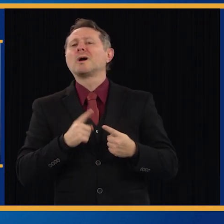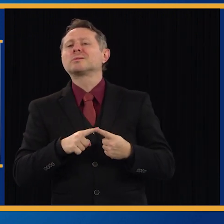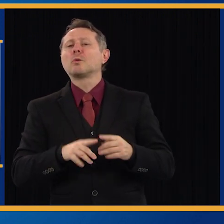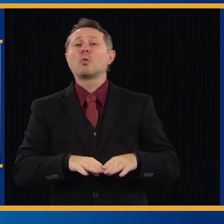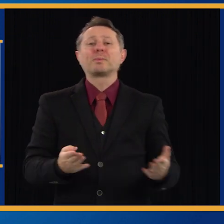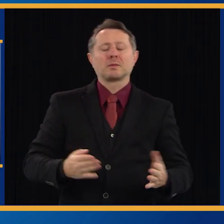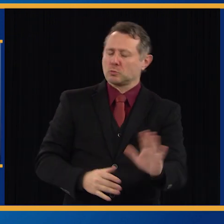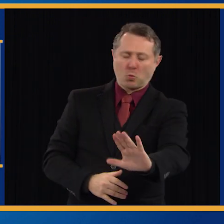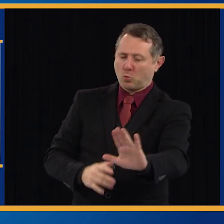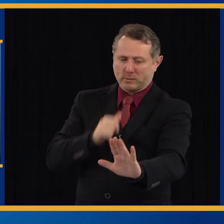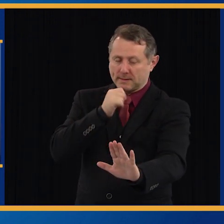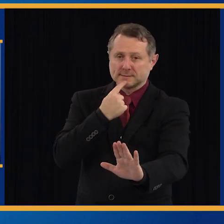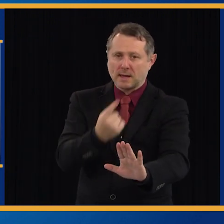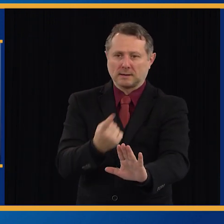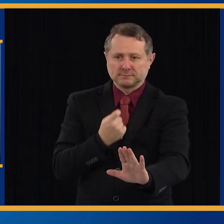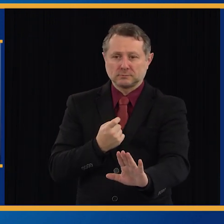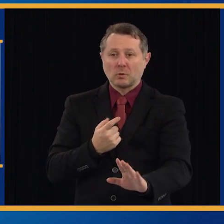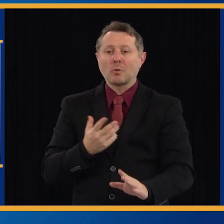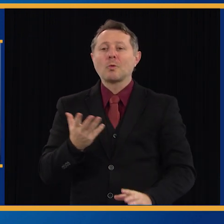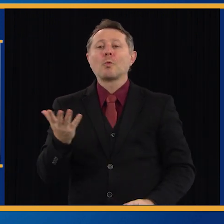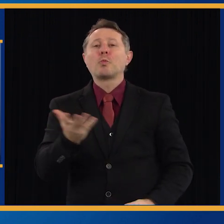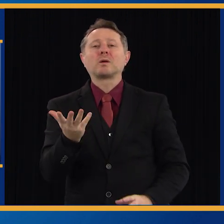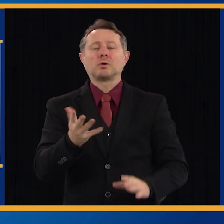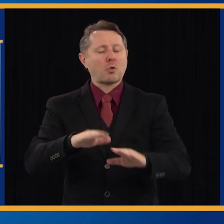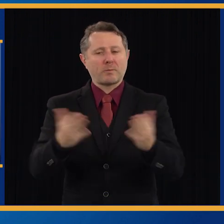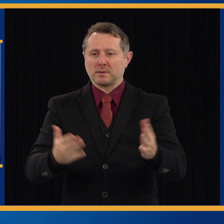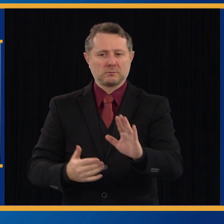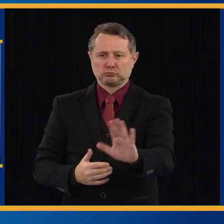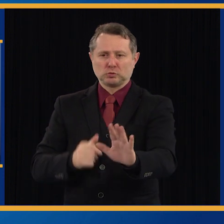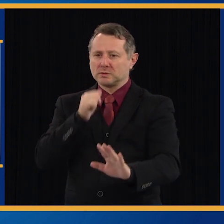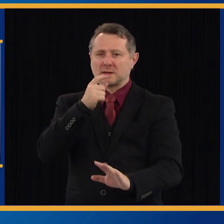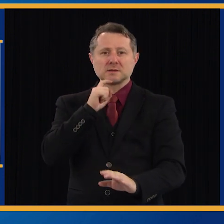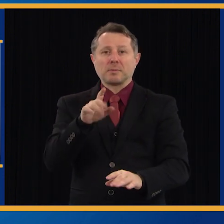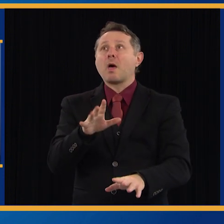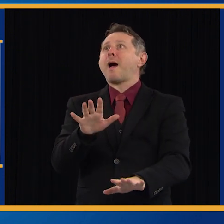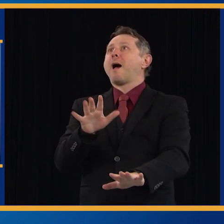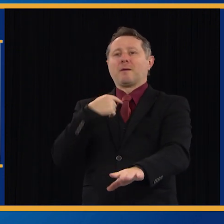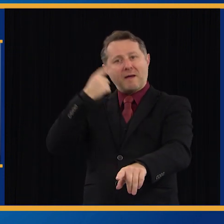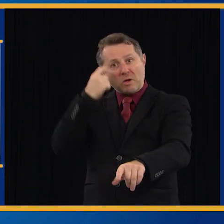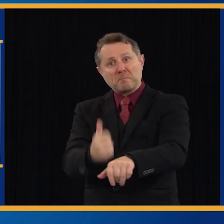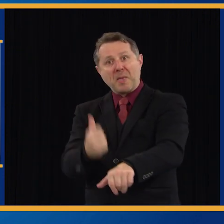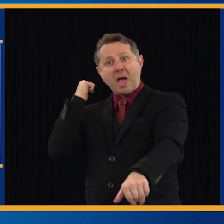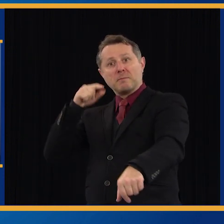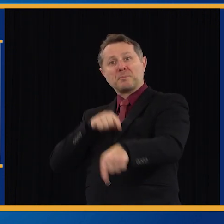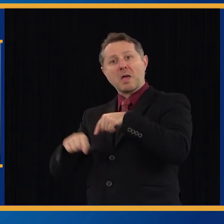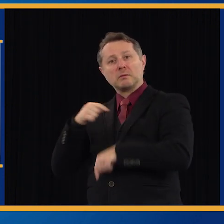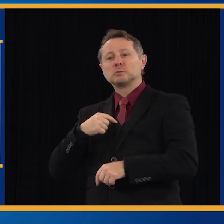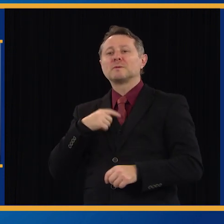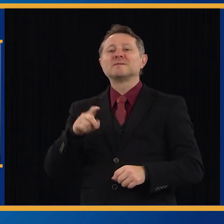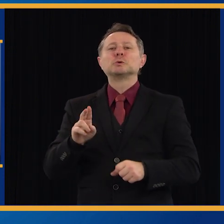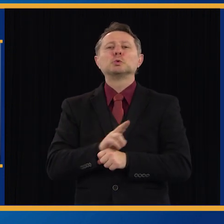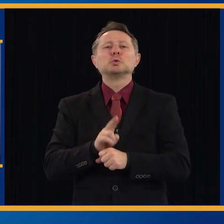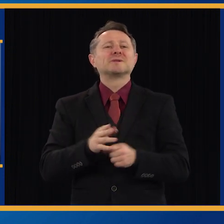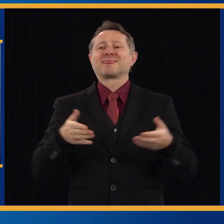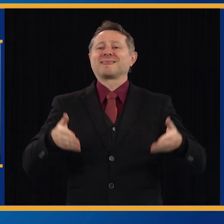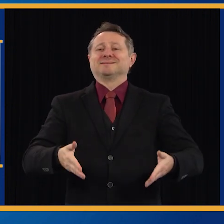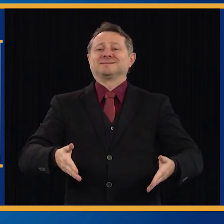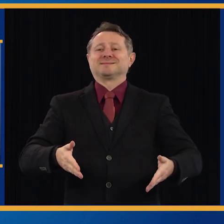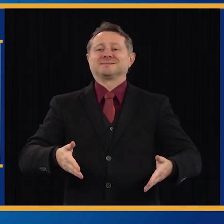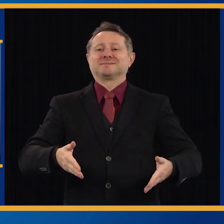And what do we reopen? The question should be, let's use this situation, this crisis, this